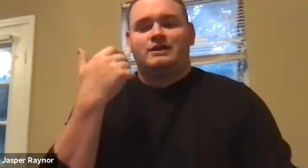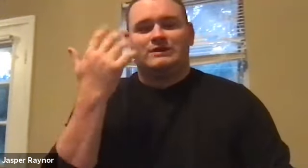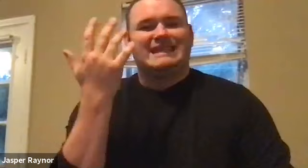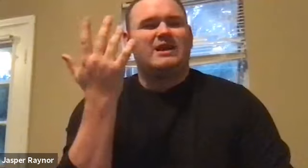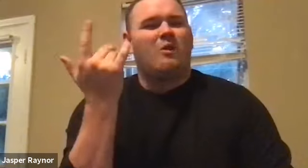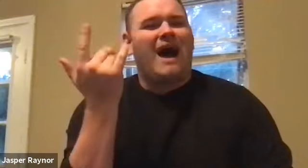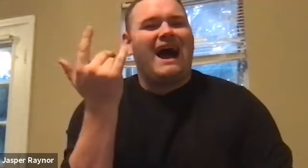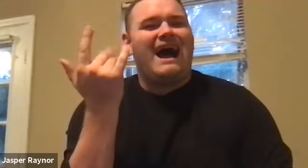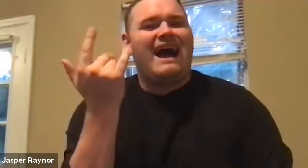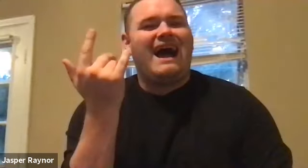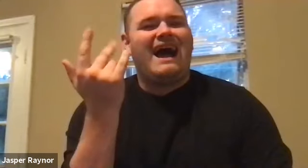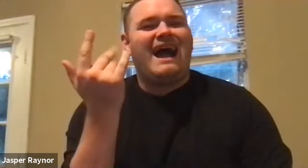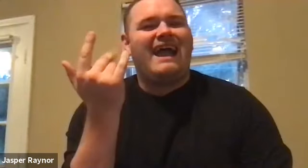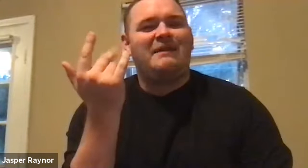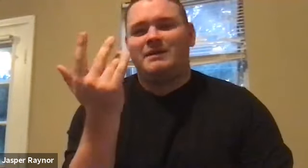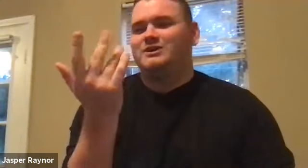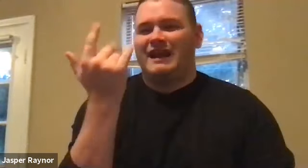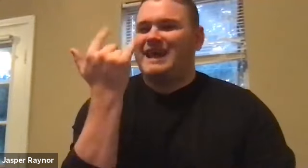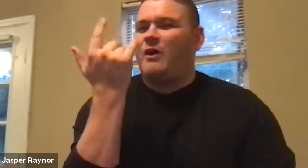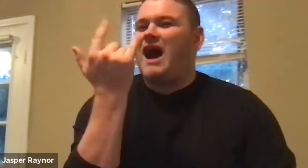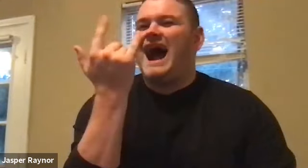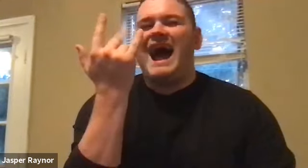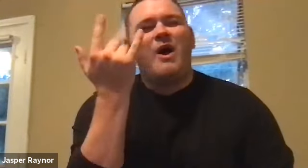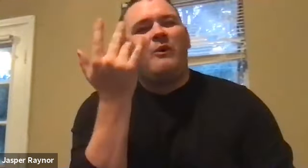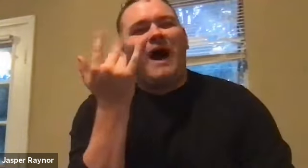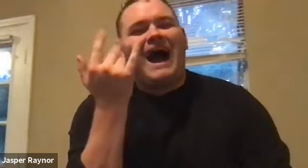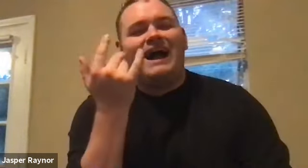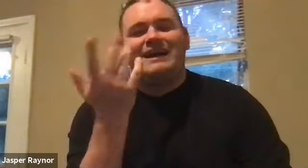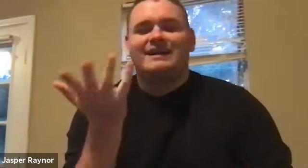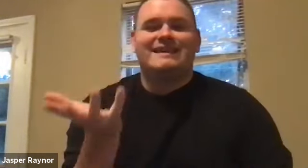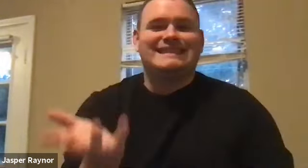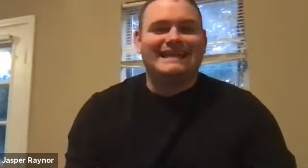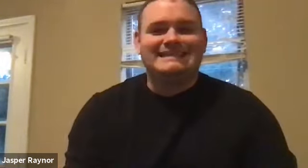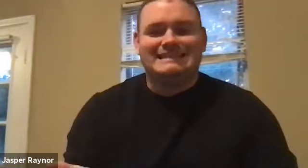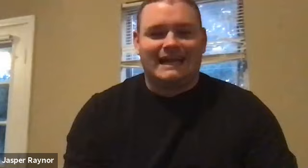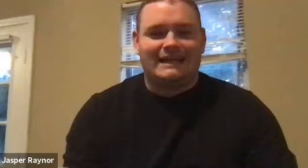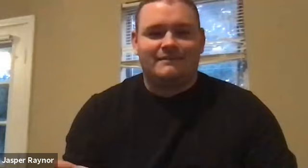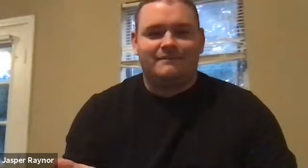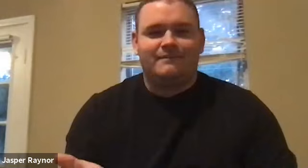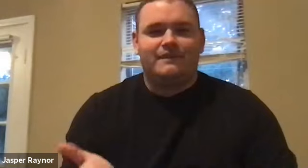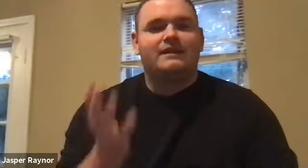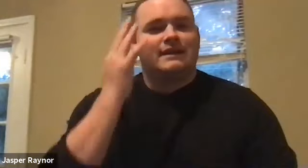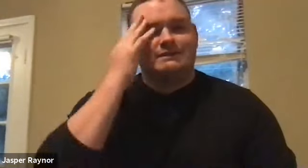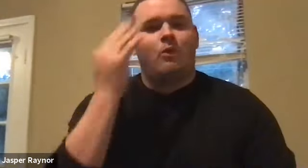You'll see why people do it like that. Why? That's lazy signing. It's